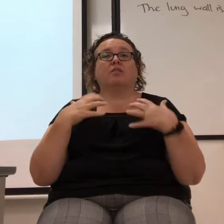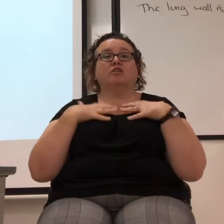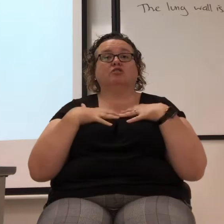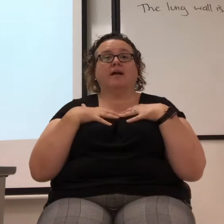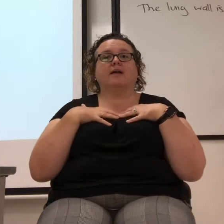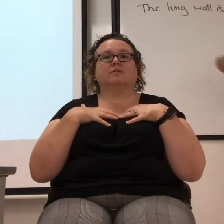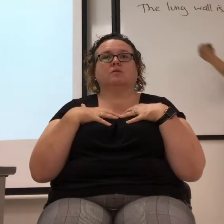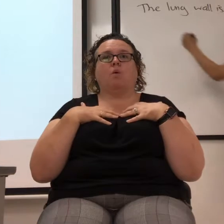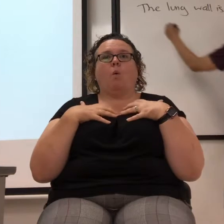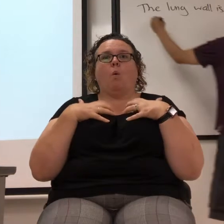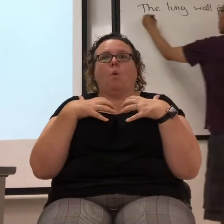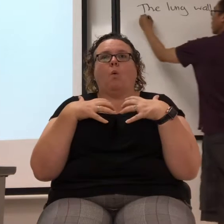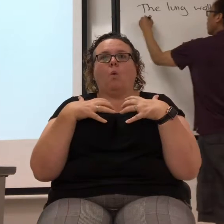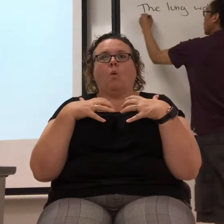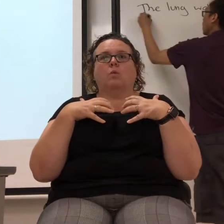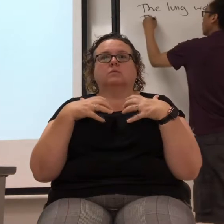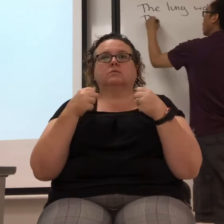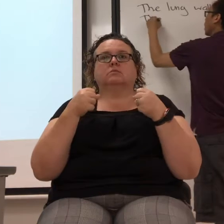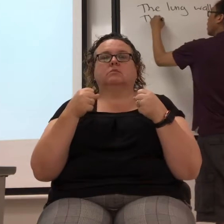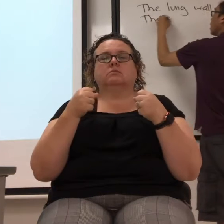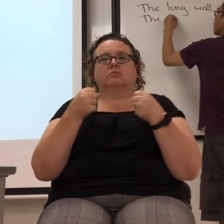out.